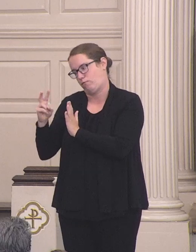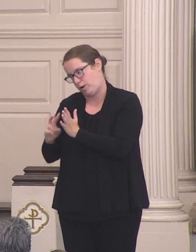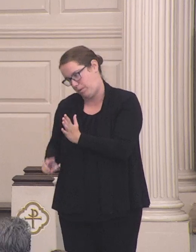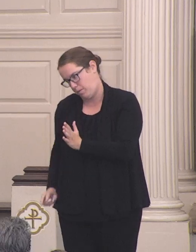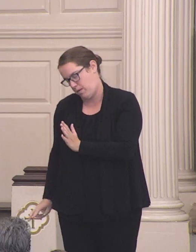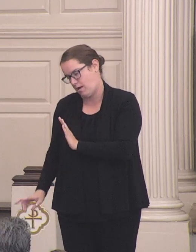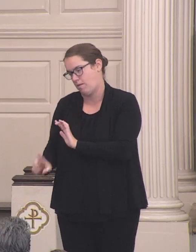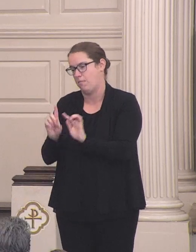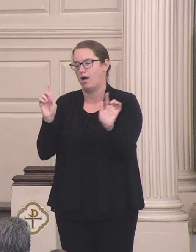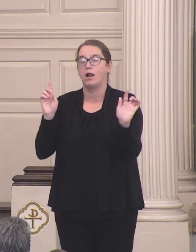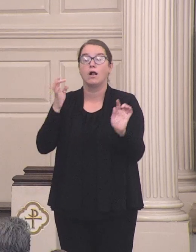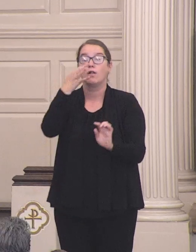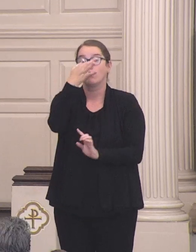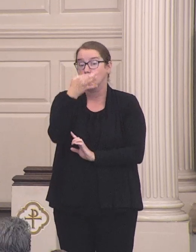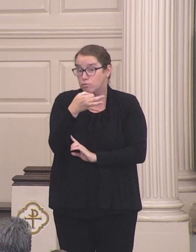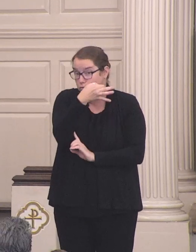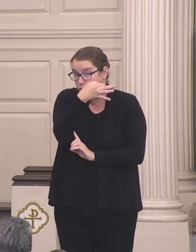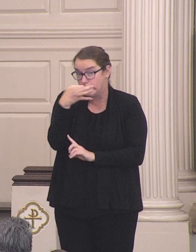us to remain together.